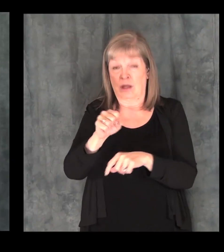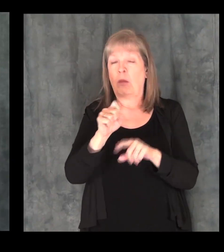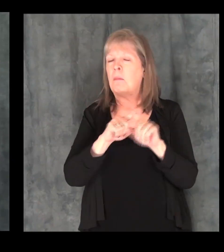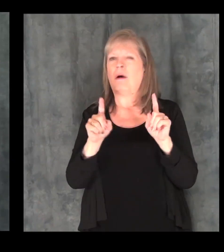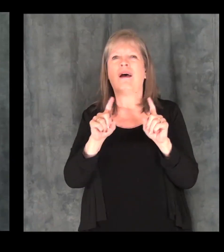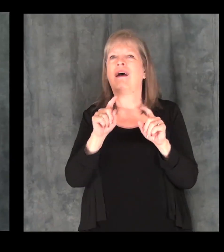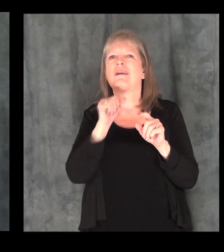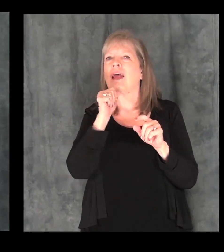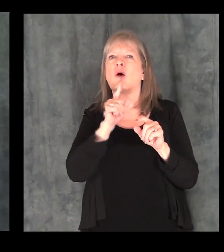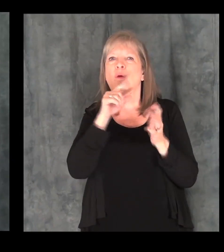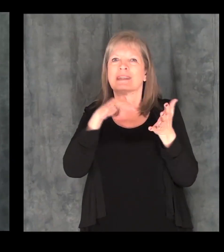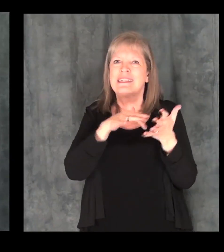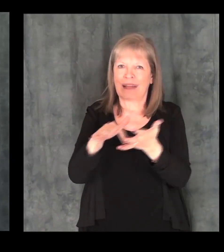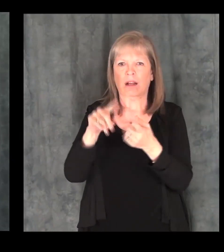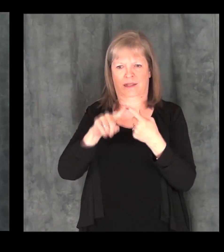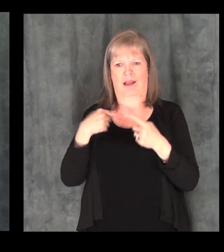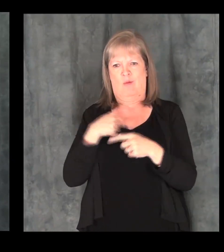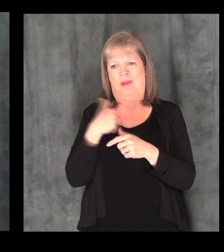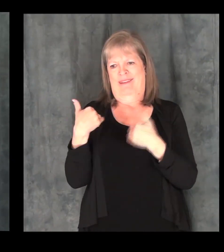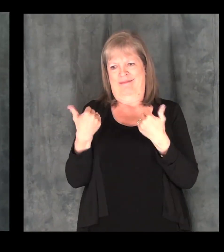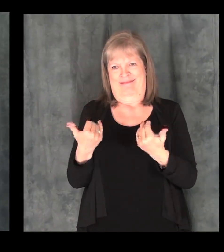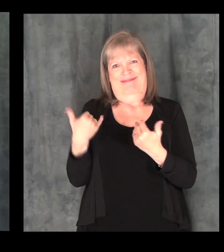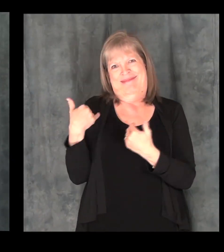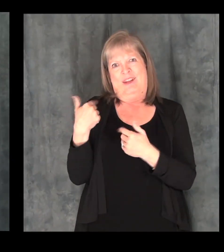to do this particular project.